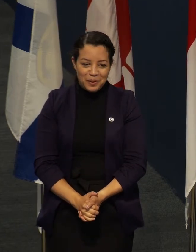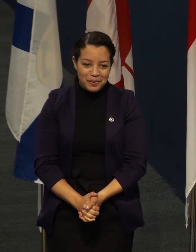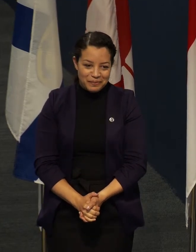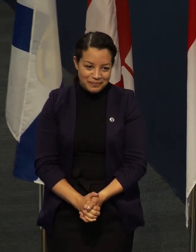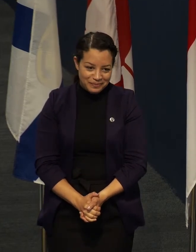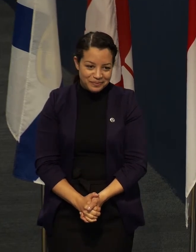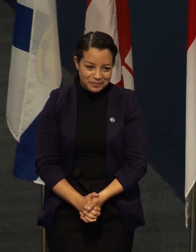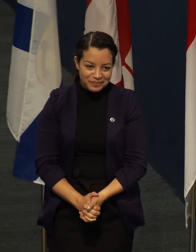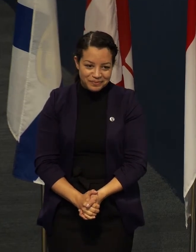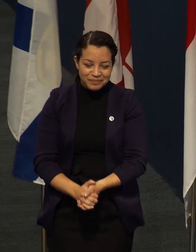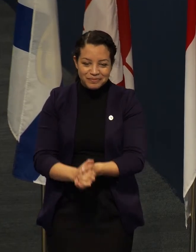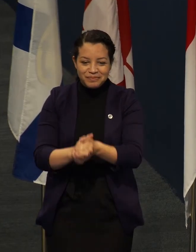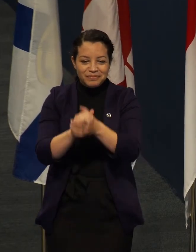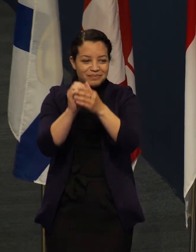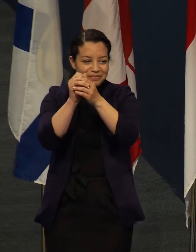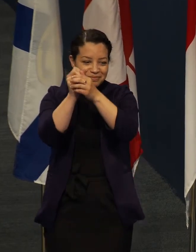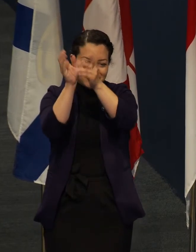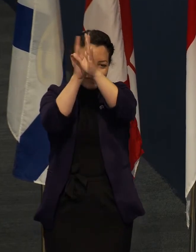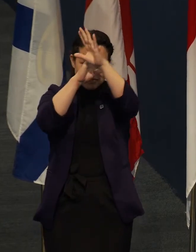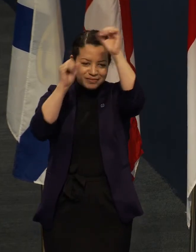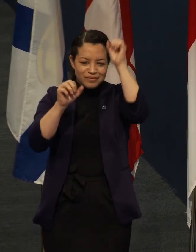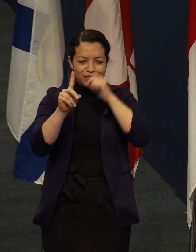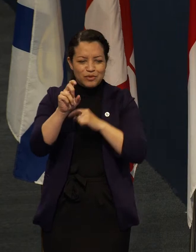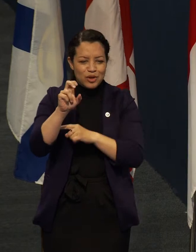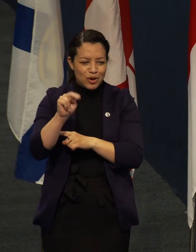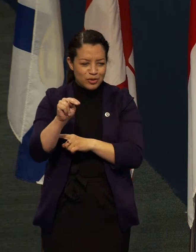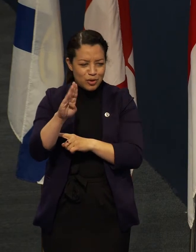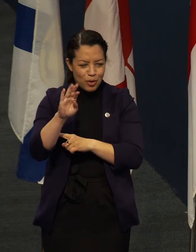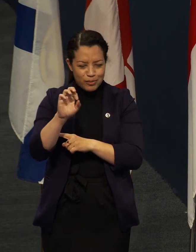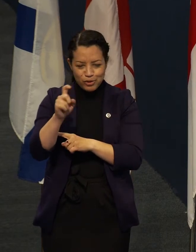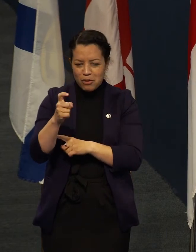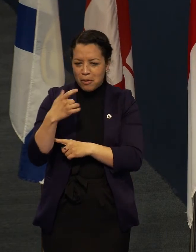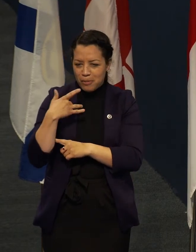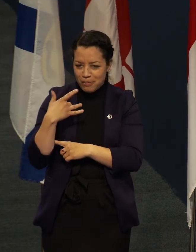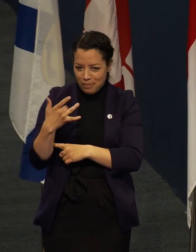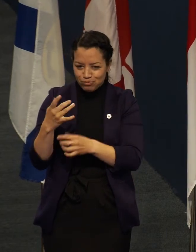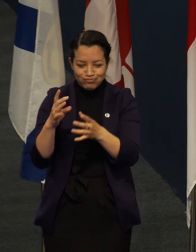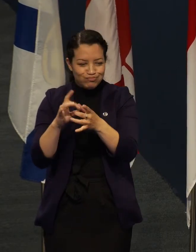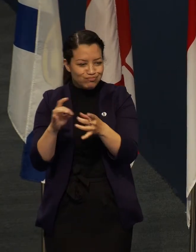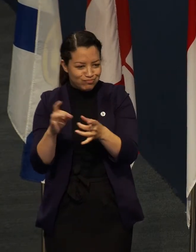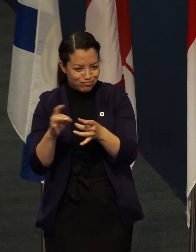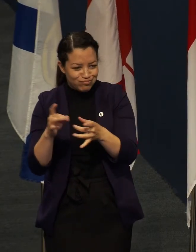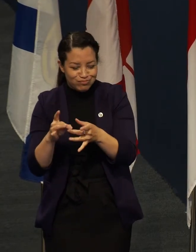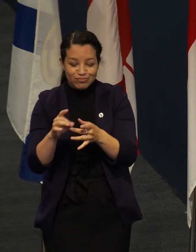As our president Don Bureau has often said, we do take